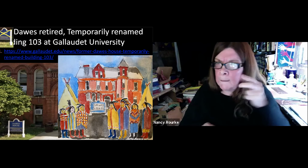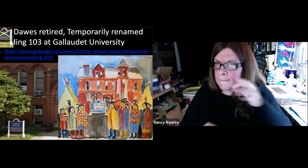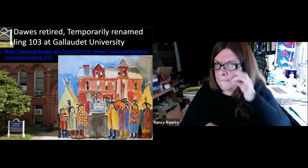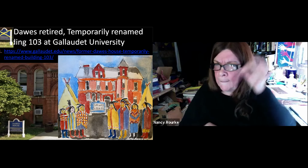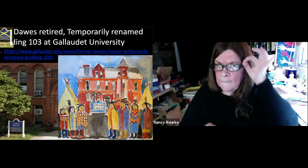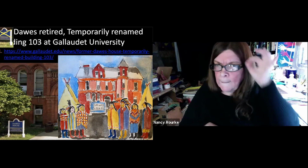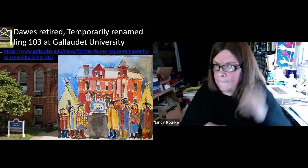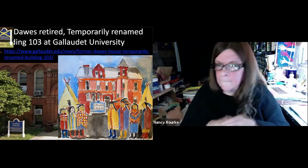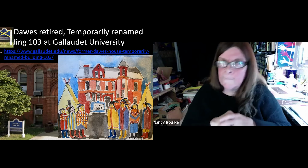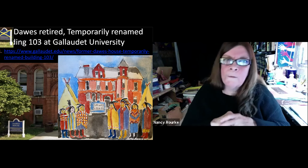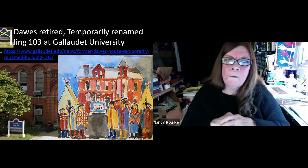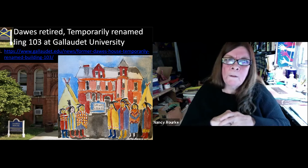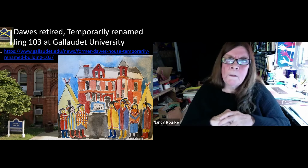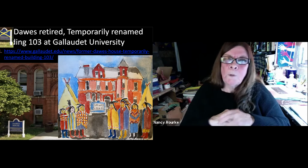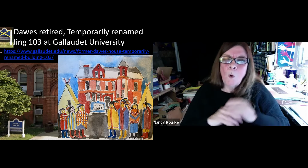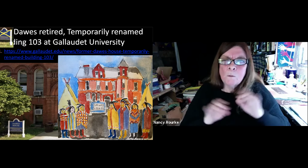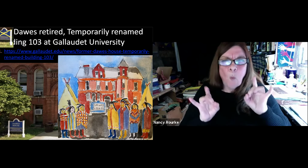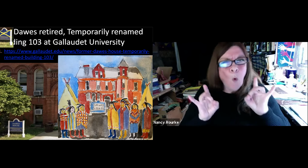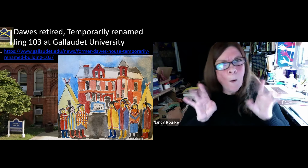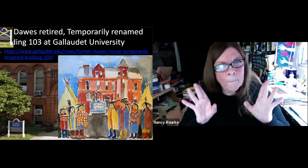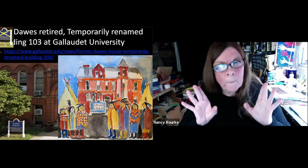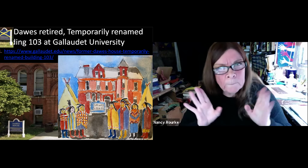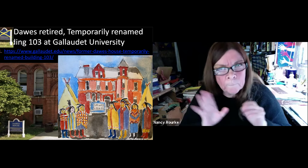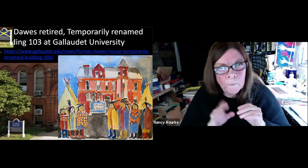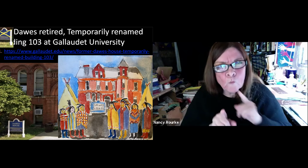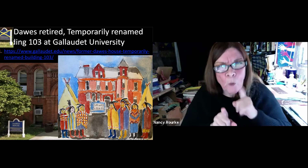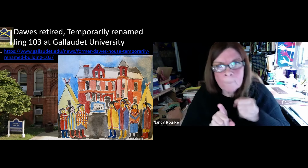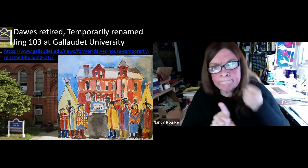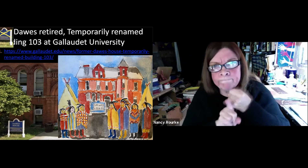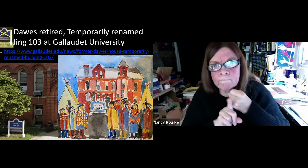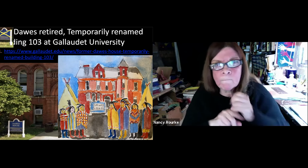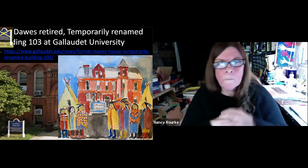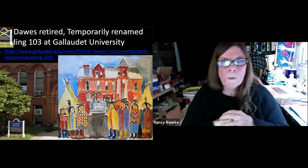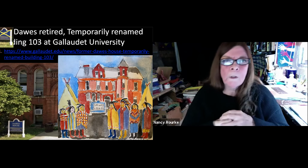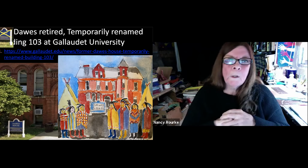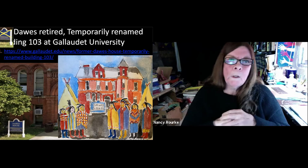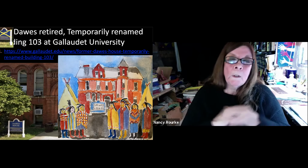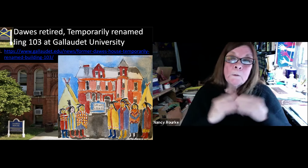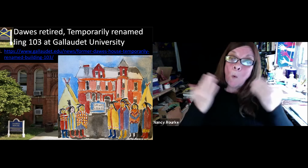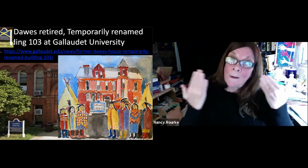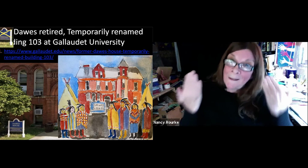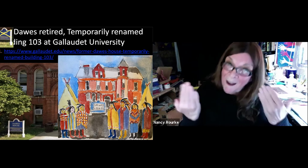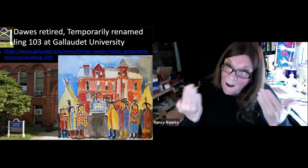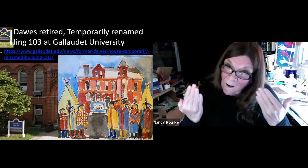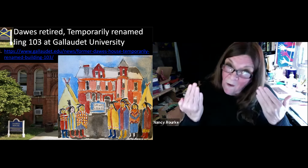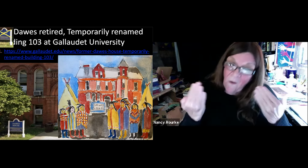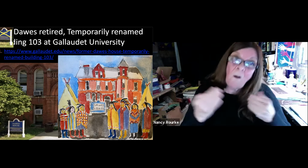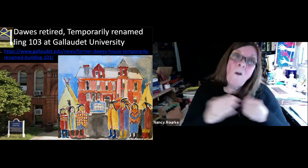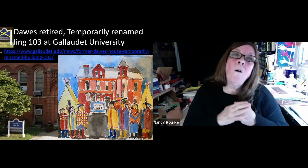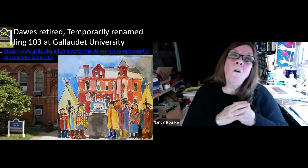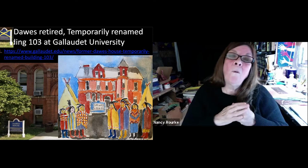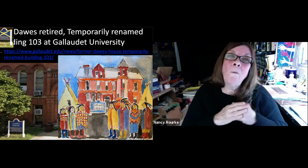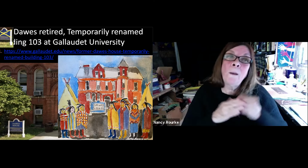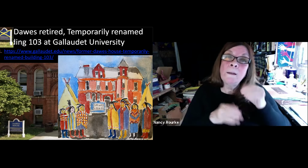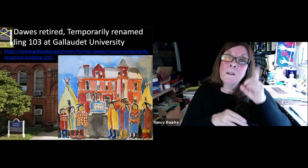also had the English-only rule applied, we couldn't speak any Native language, and so the